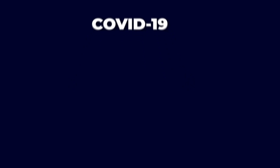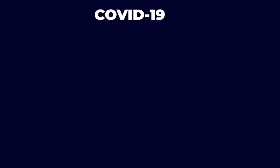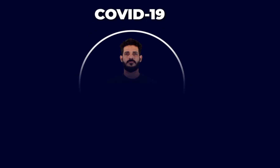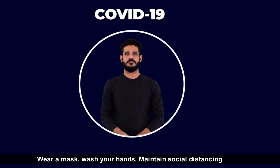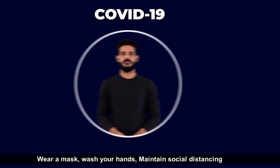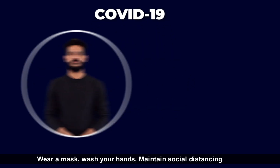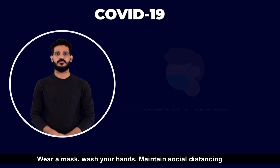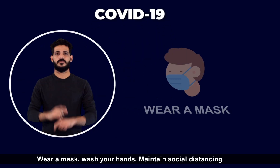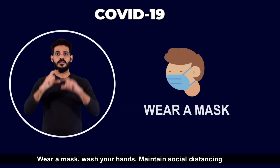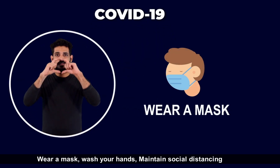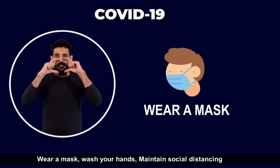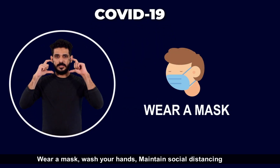Wear a mask.